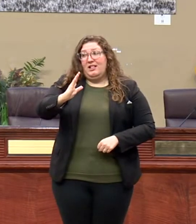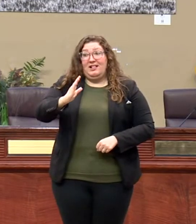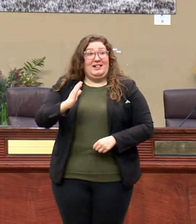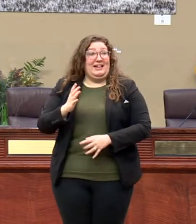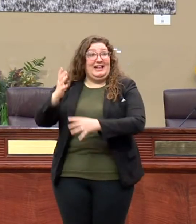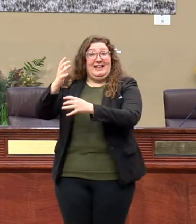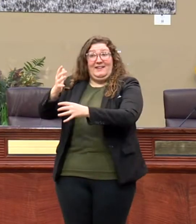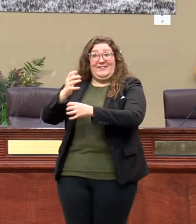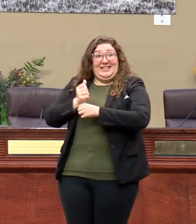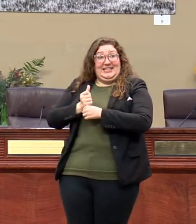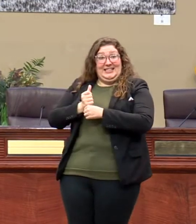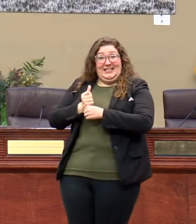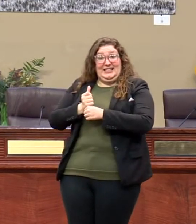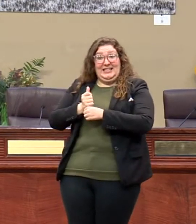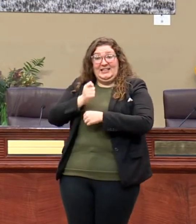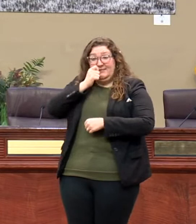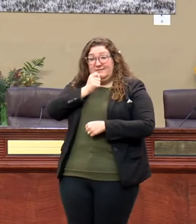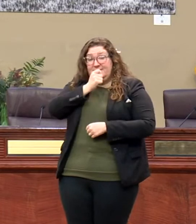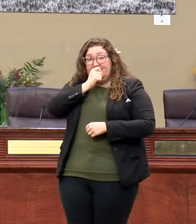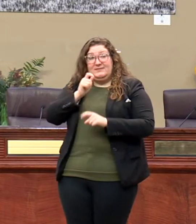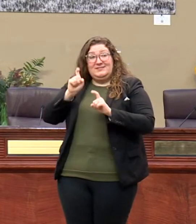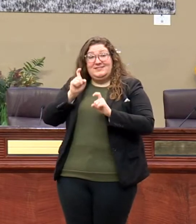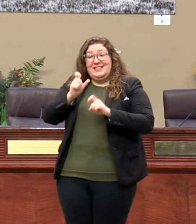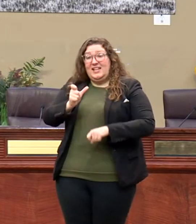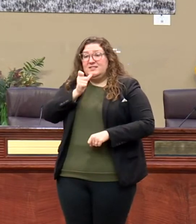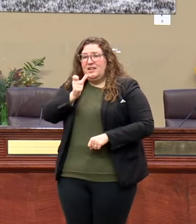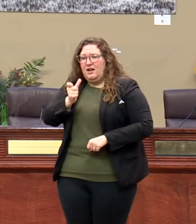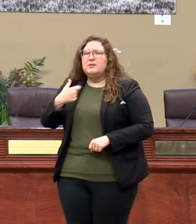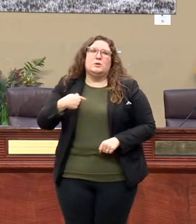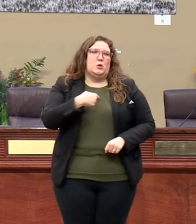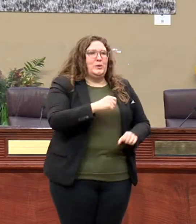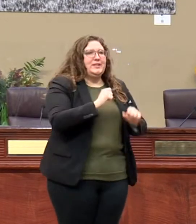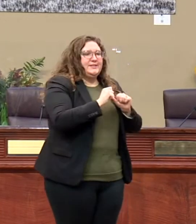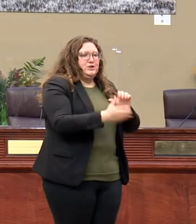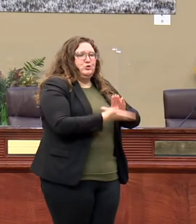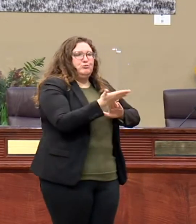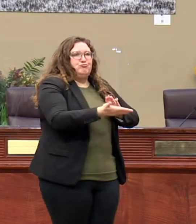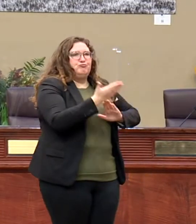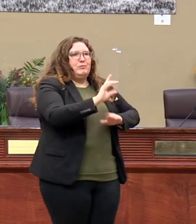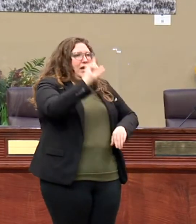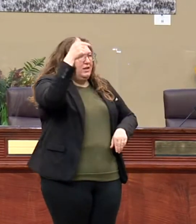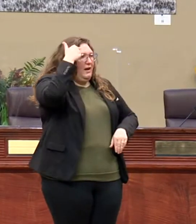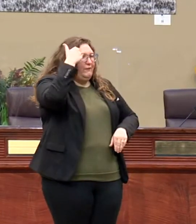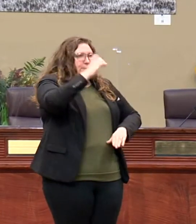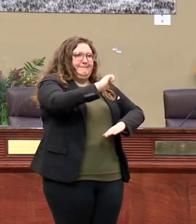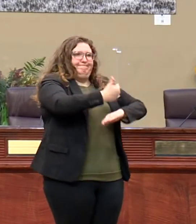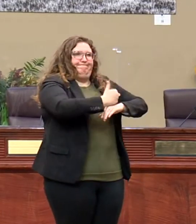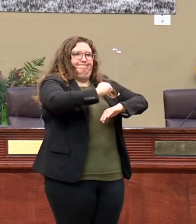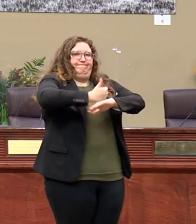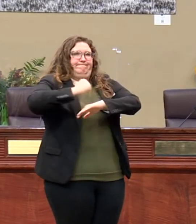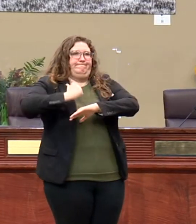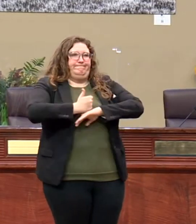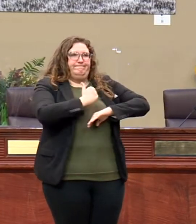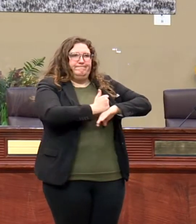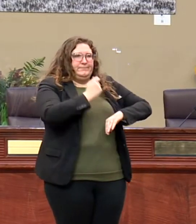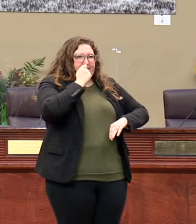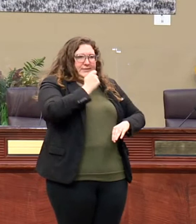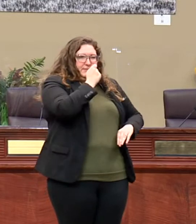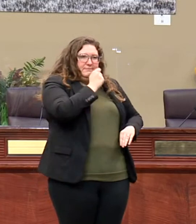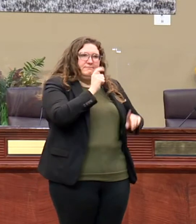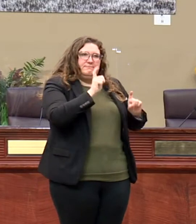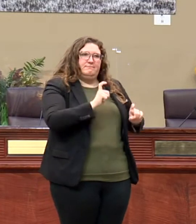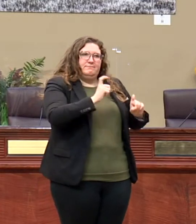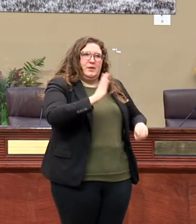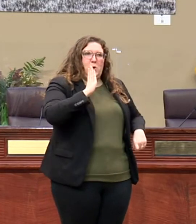deal with the testing as we have now for quite some time. Fortunately, we do have, you know, the funds, the